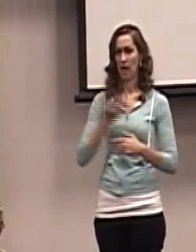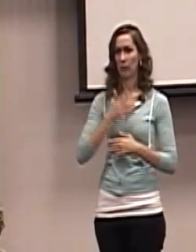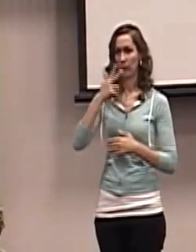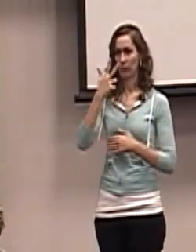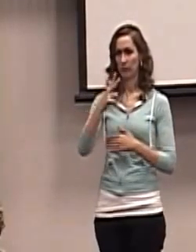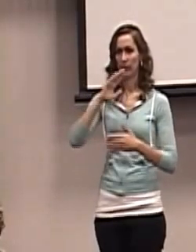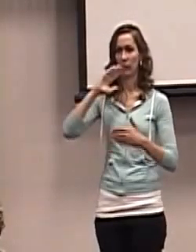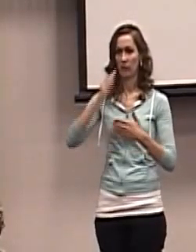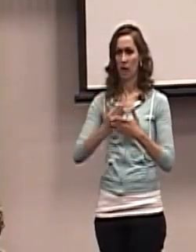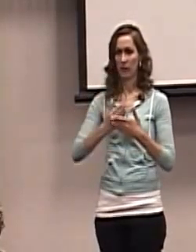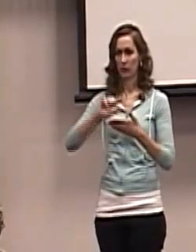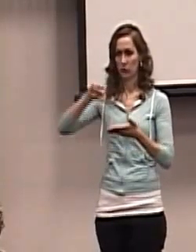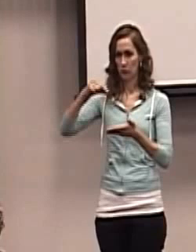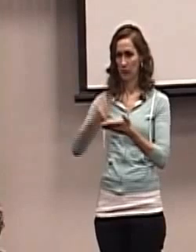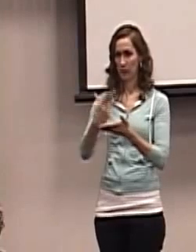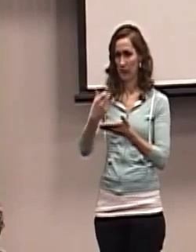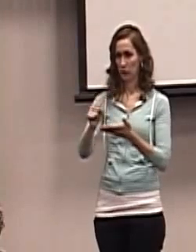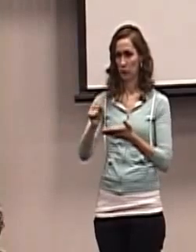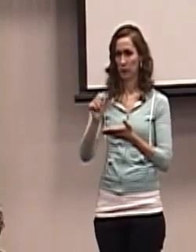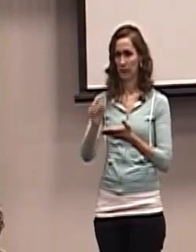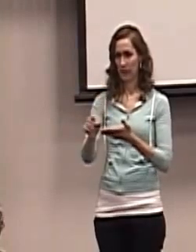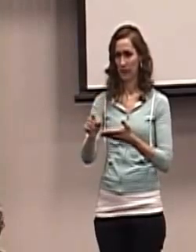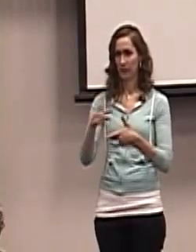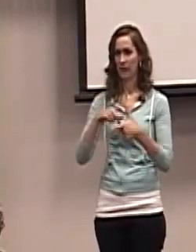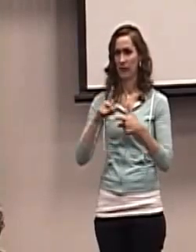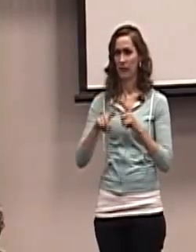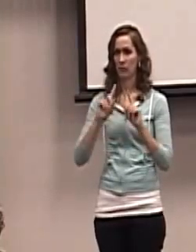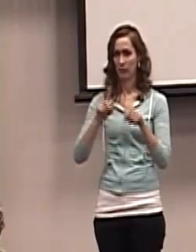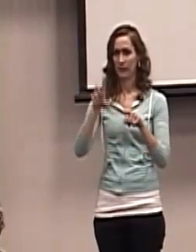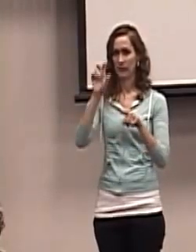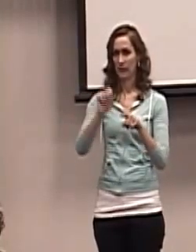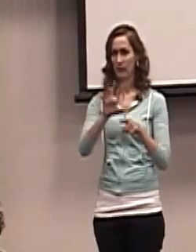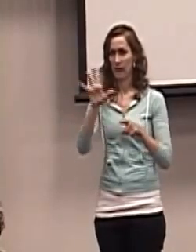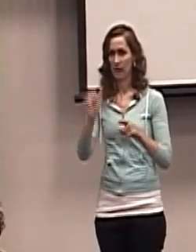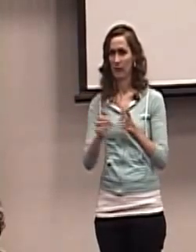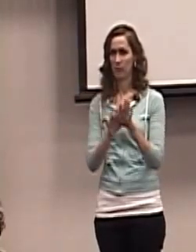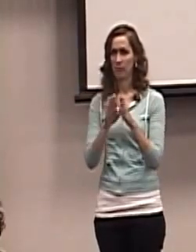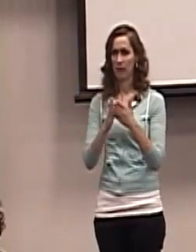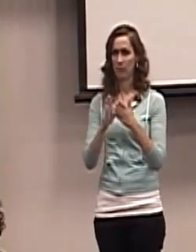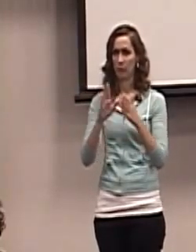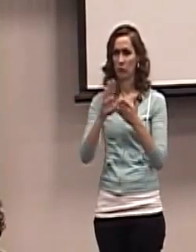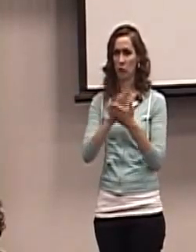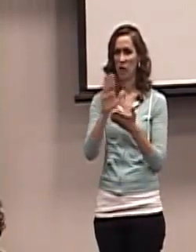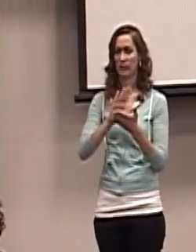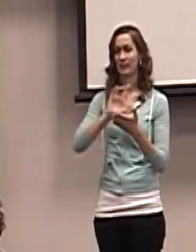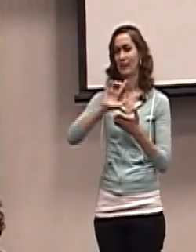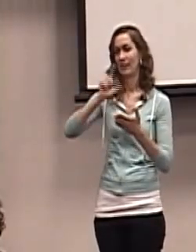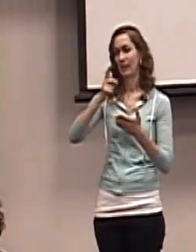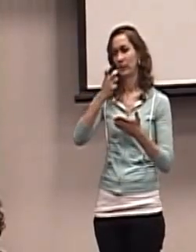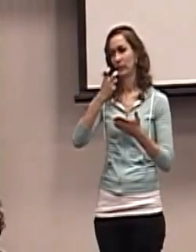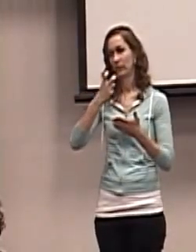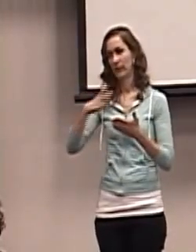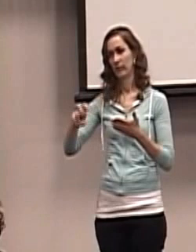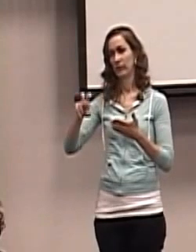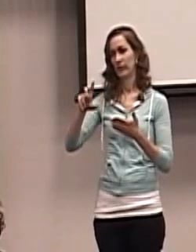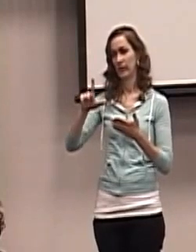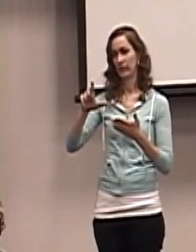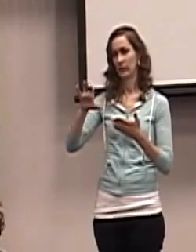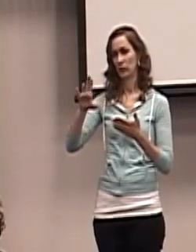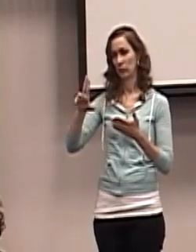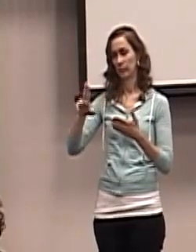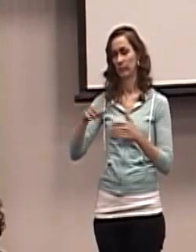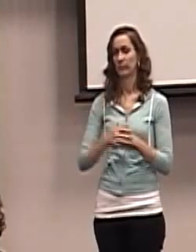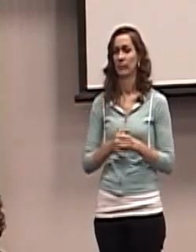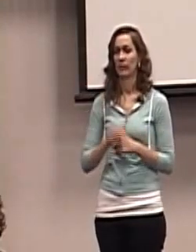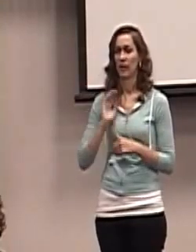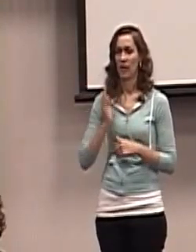Africa Bible College before they transferred to Lubbock Christian. And our son was in the 11th grade upon our departure. If we had stayed